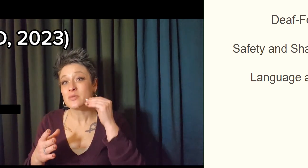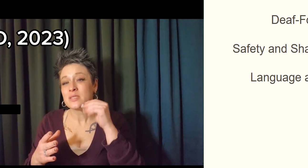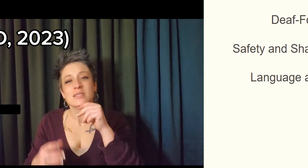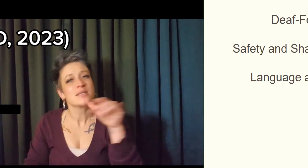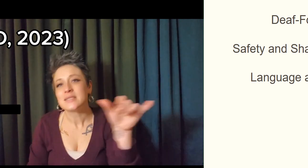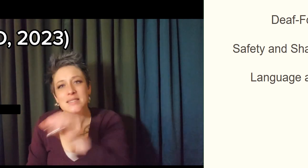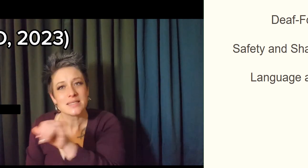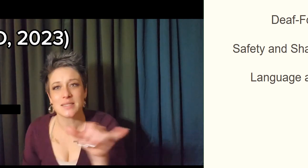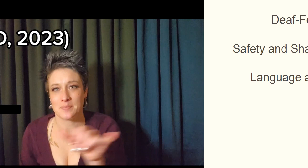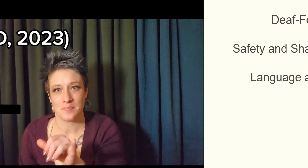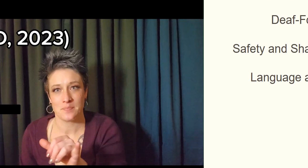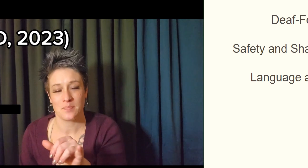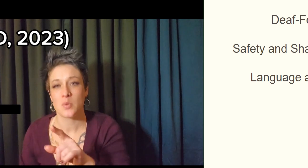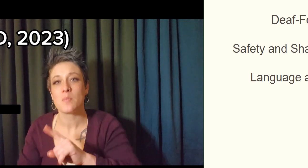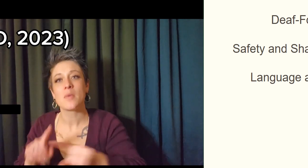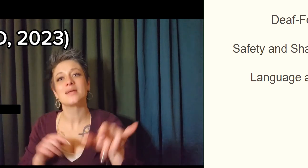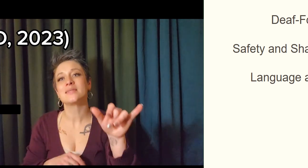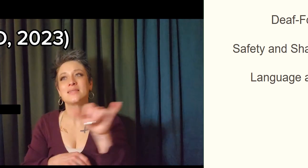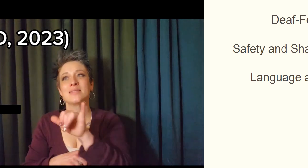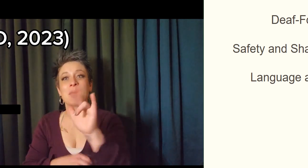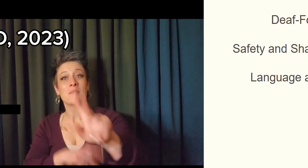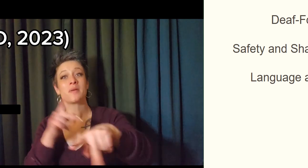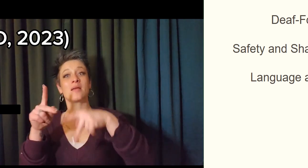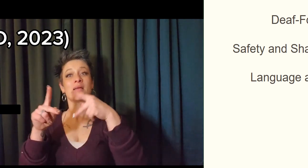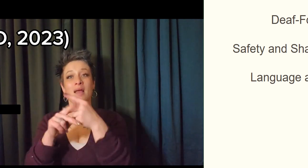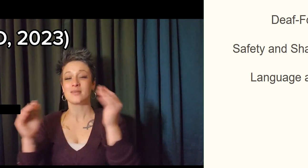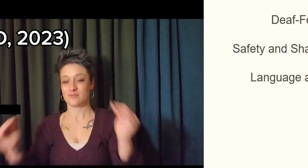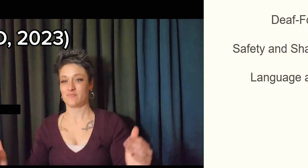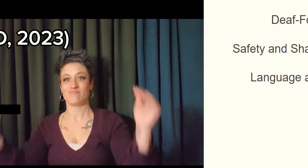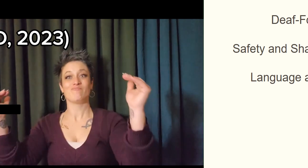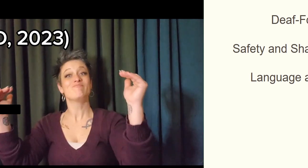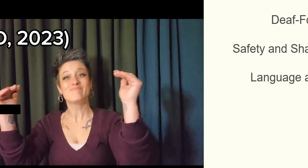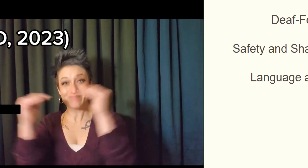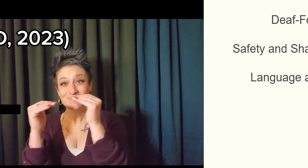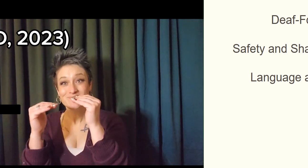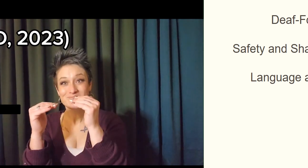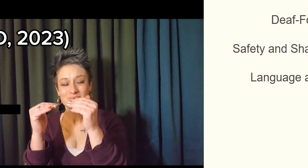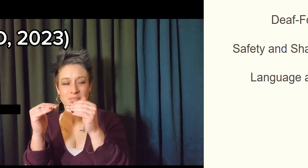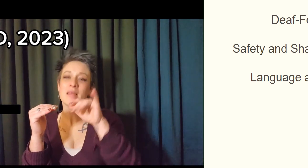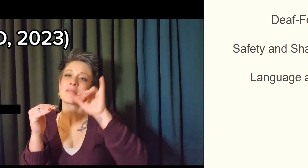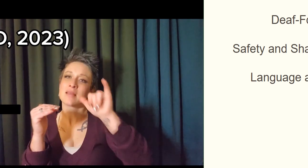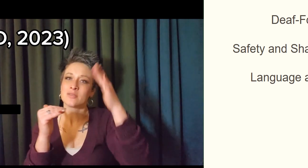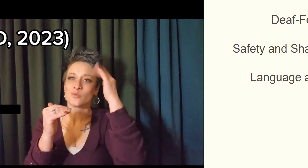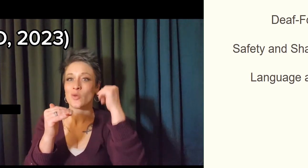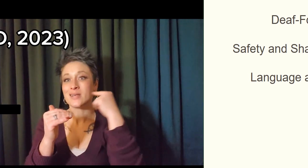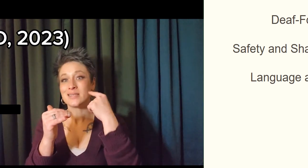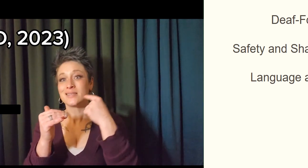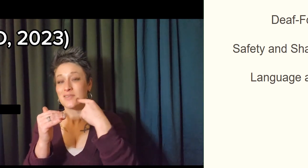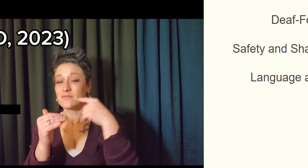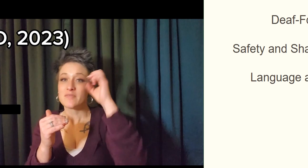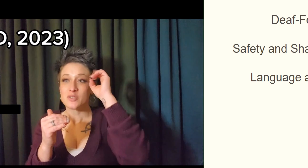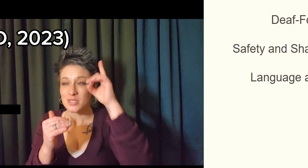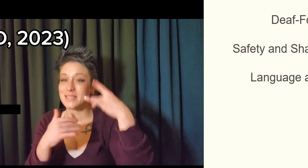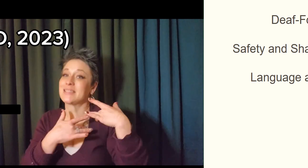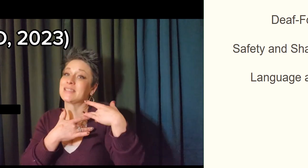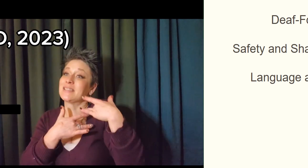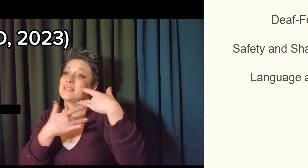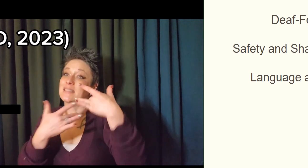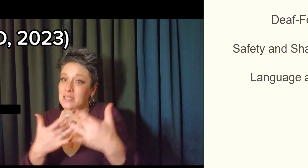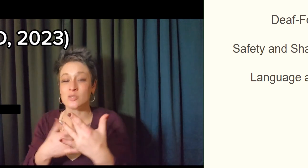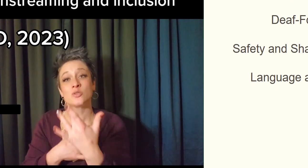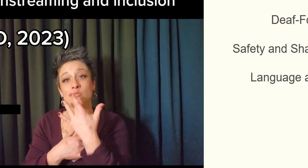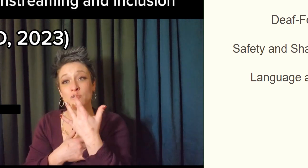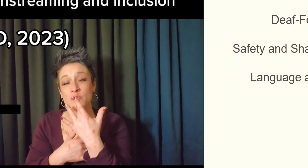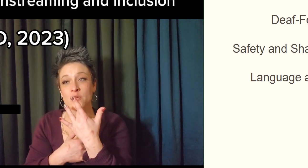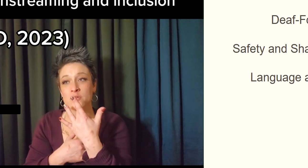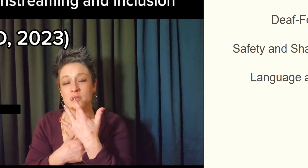So you want them to have a similar experience. It doesn't have to be the same. You want it to be equitable, the same kind of level of experience.